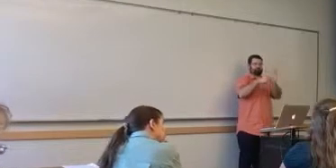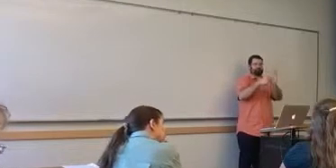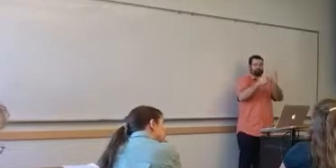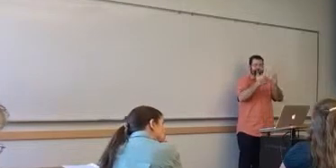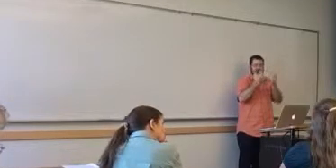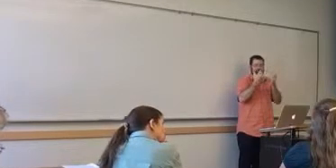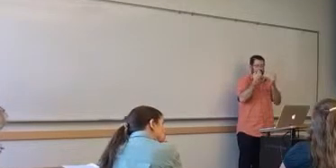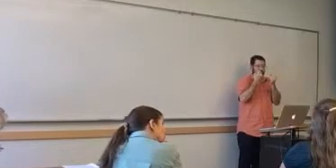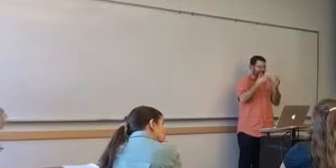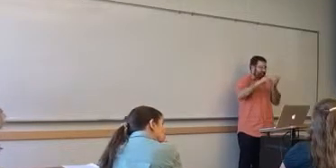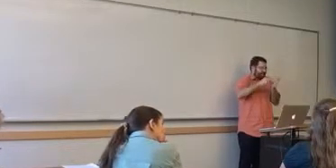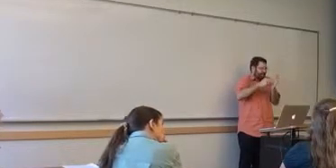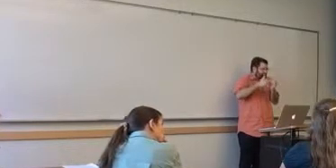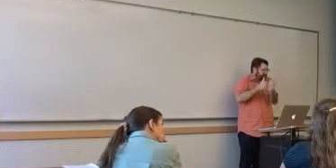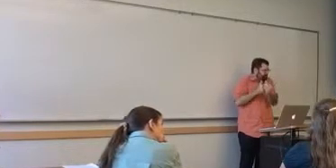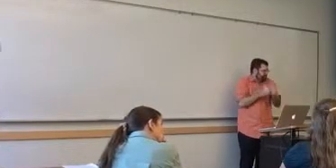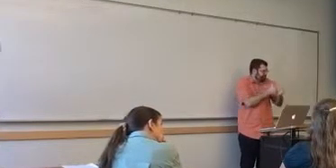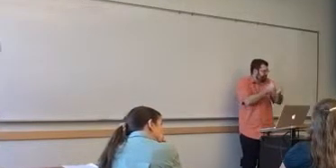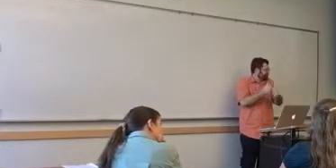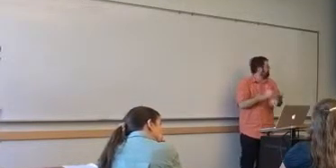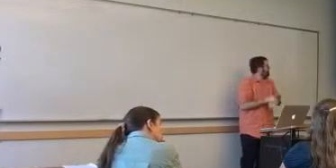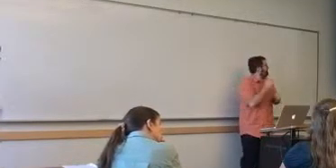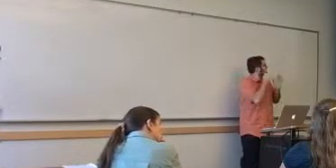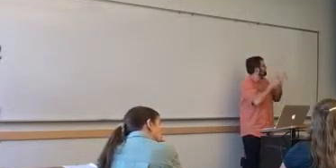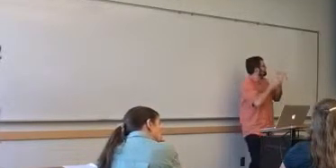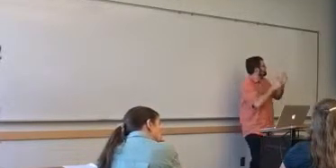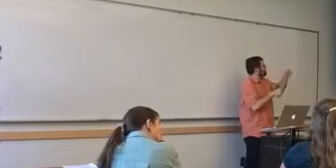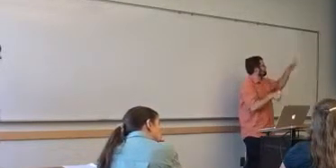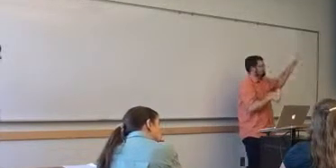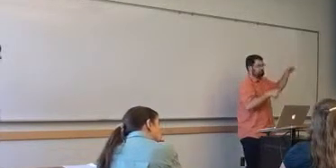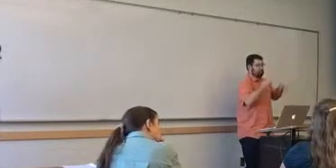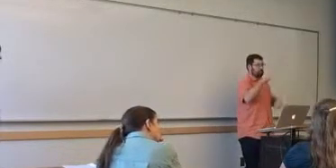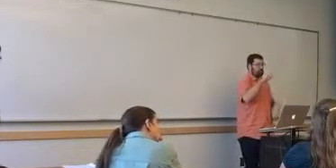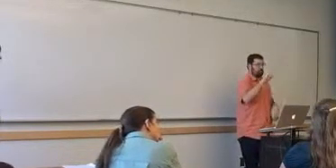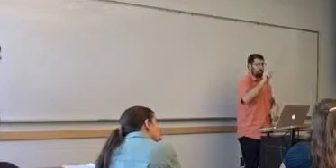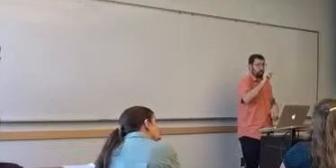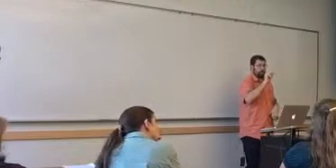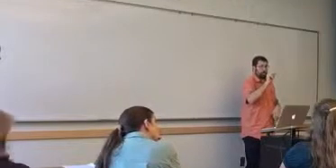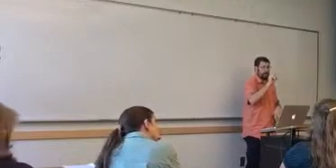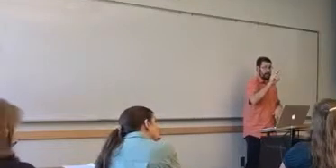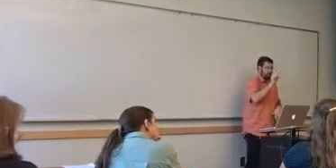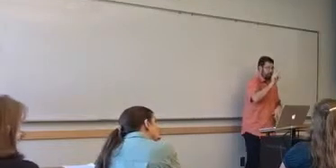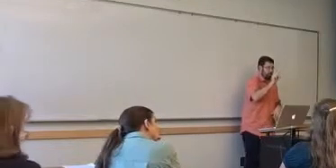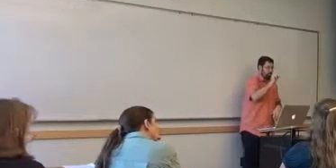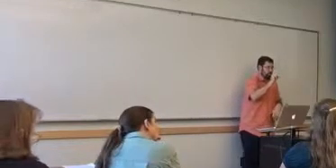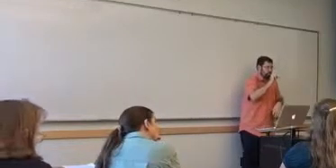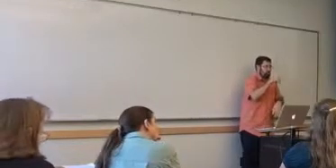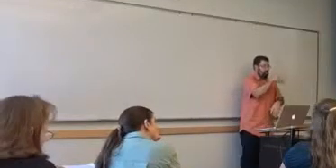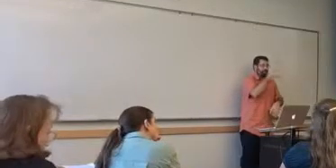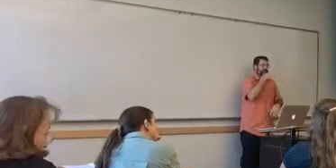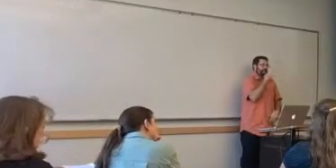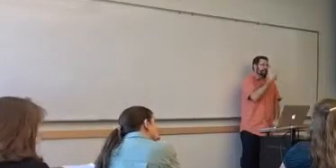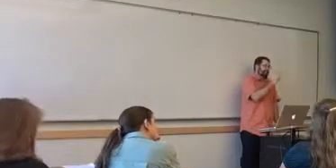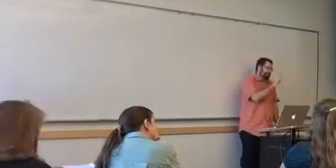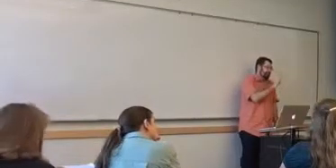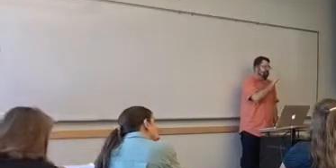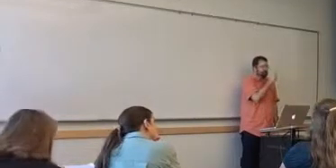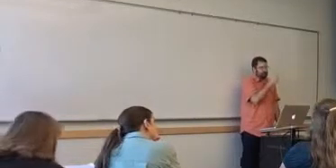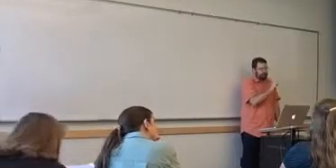space to represent a lot of things. It can have a lot of meanings, but time for spaces. So, for example, pronouns. You guys are